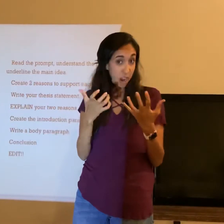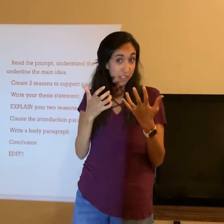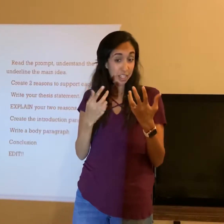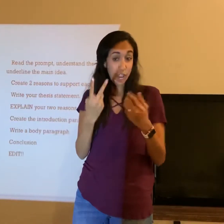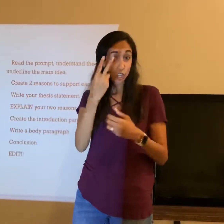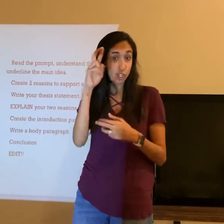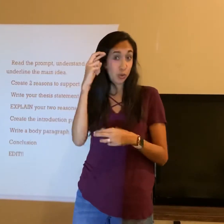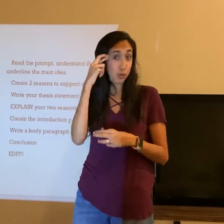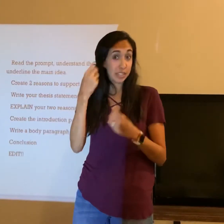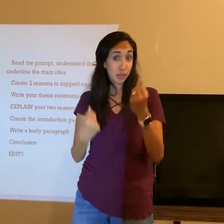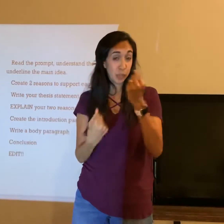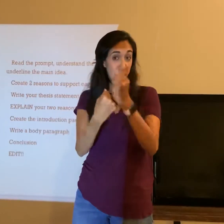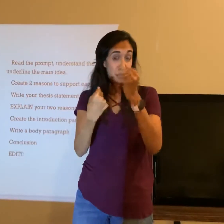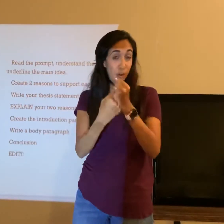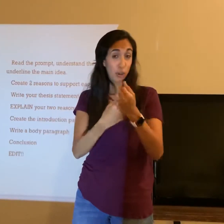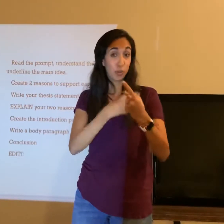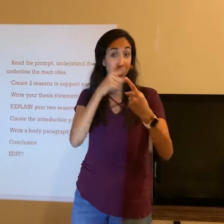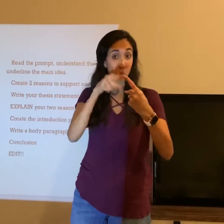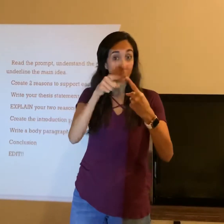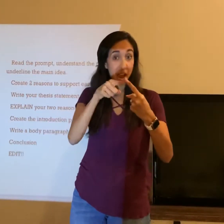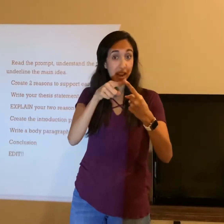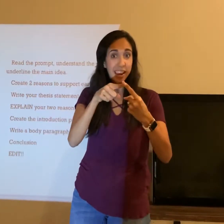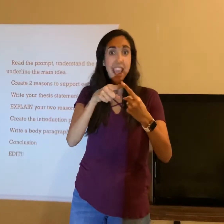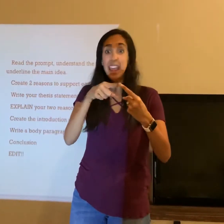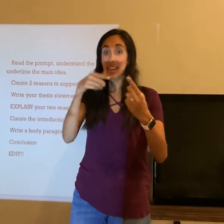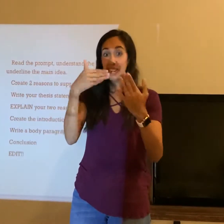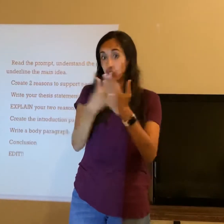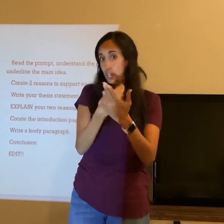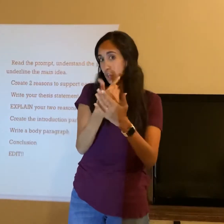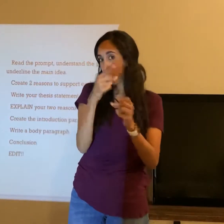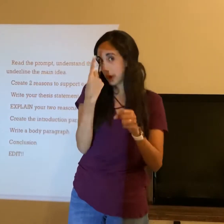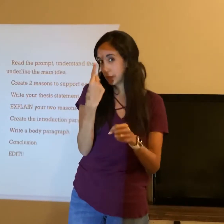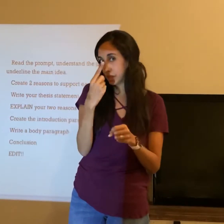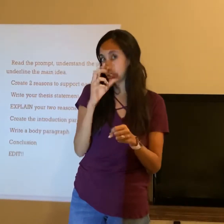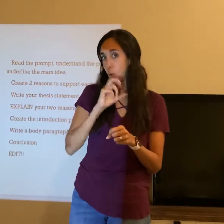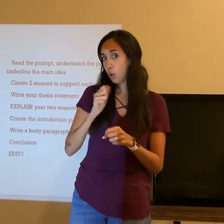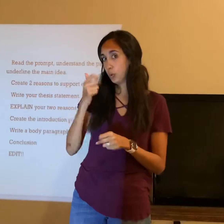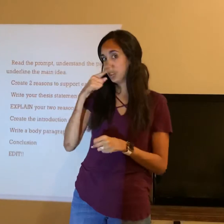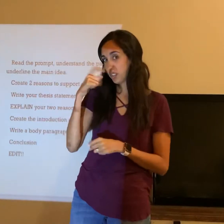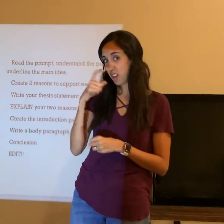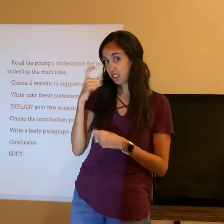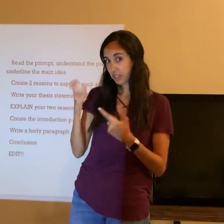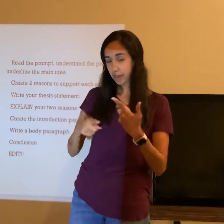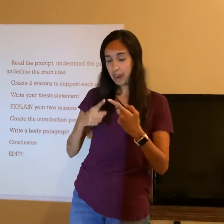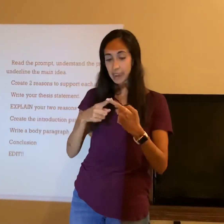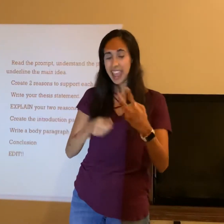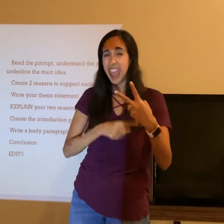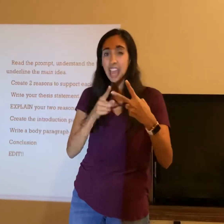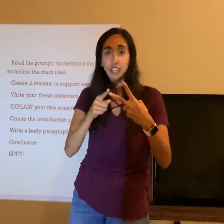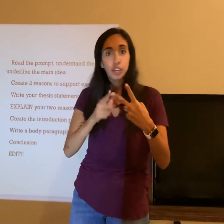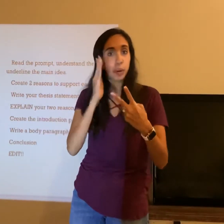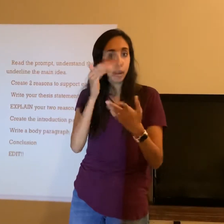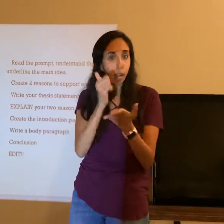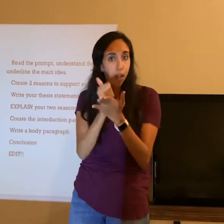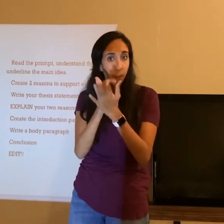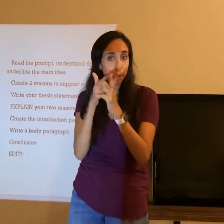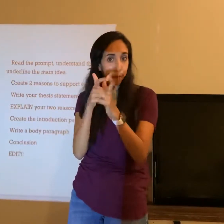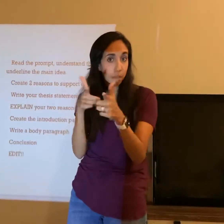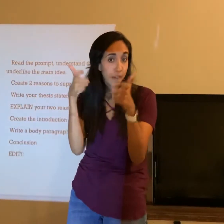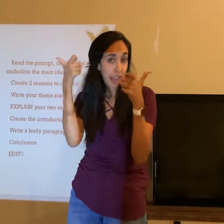wants, 2 reasons we supported was 1, he needs new ones, his old ones are ugly, right? And 2, it'll help him run